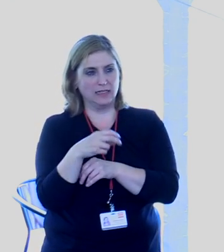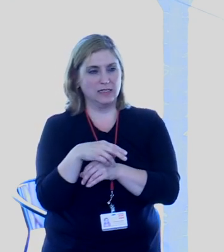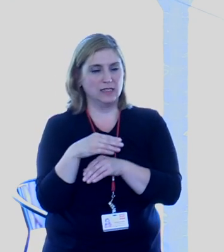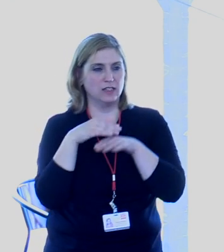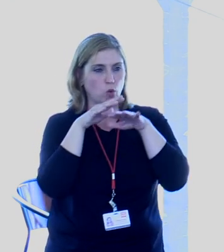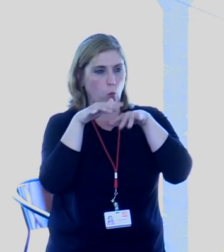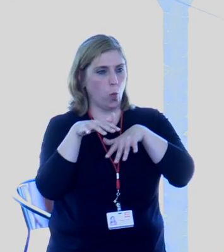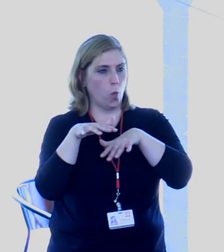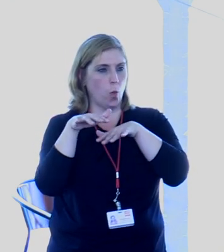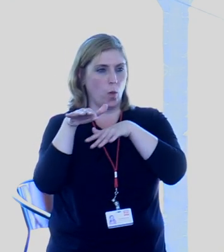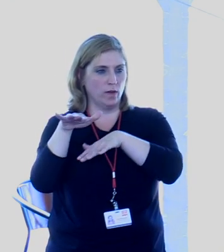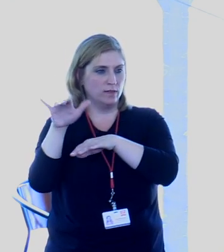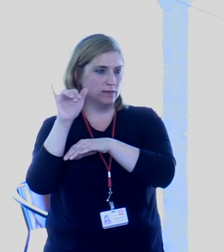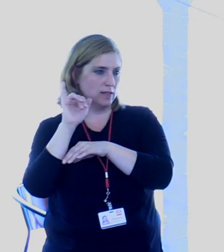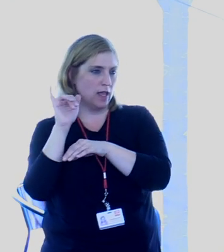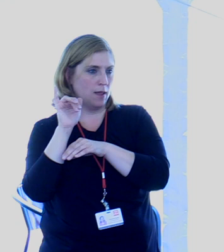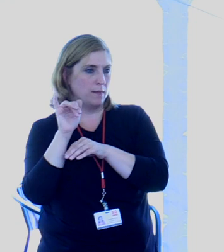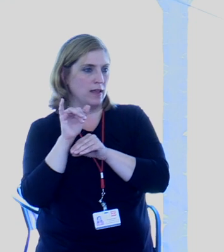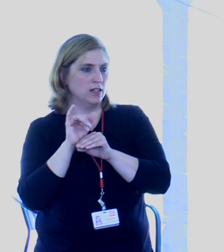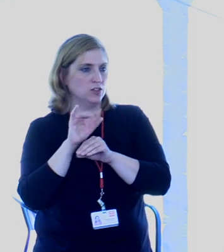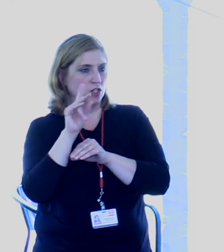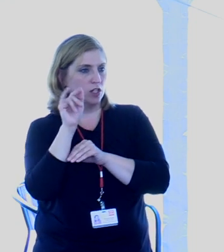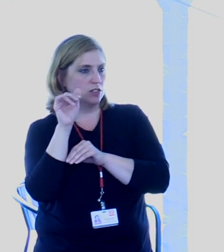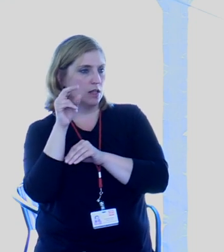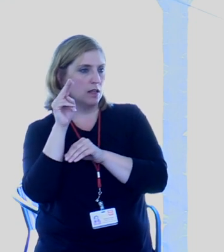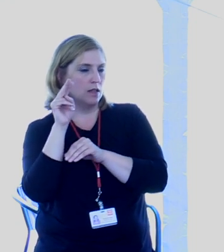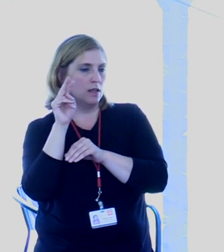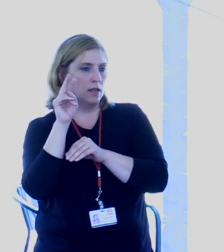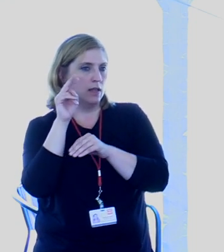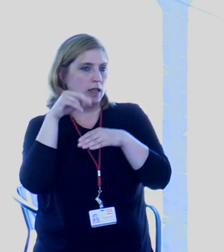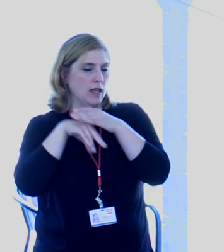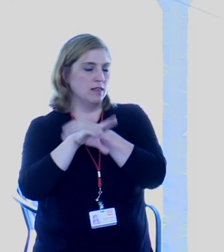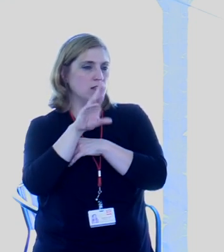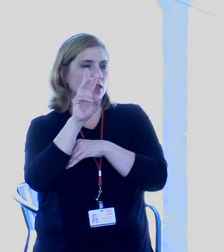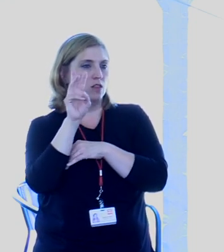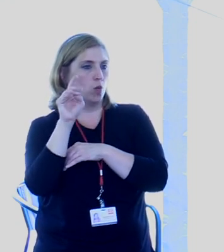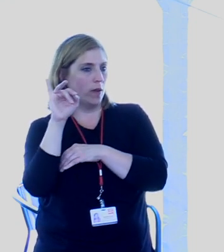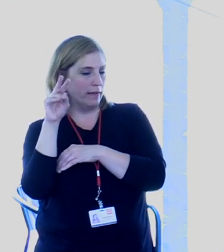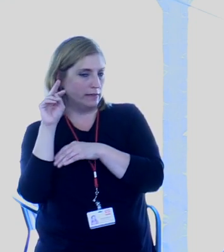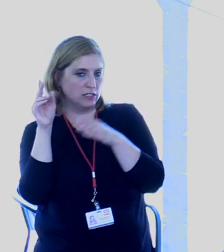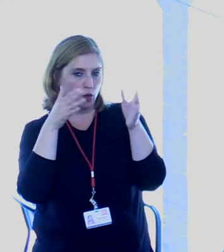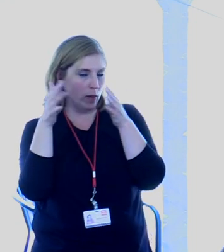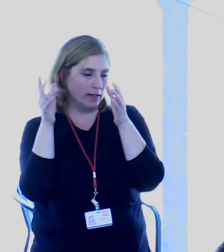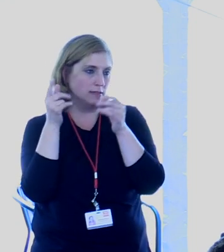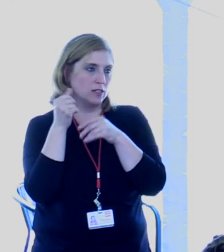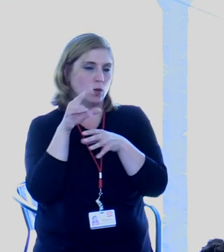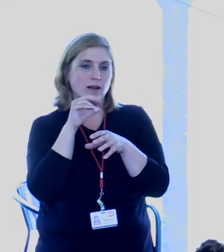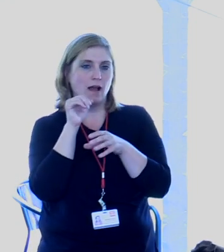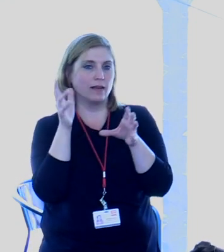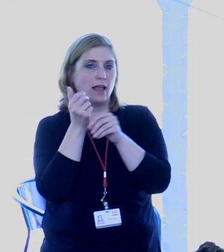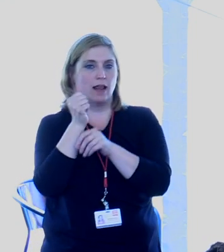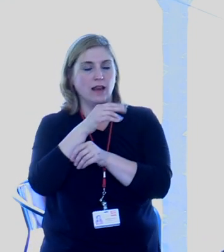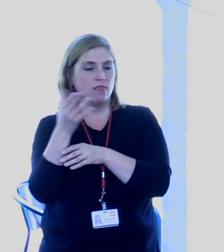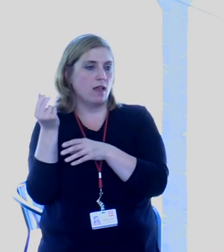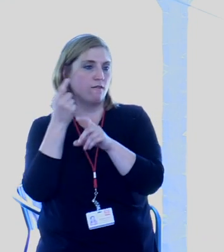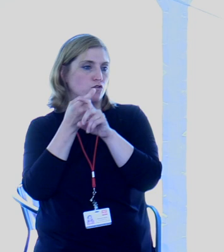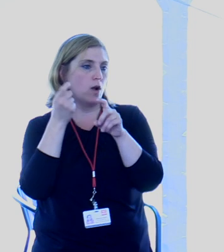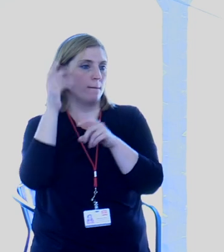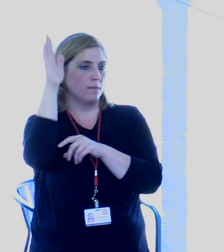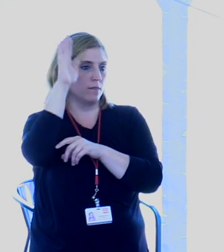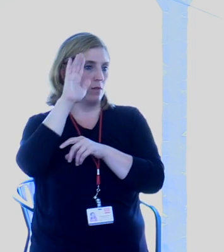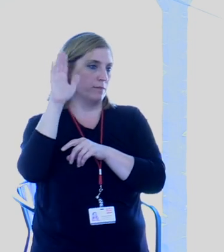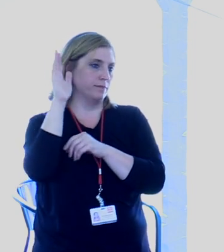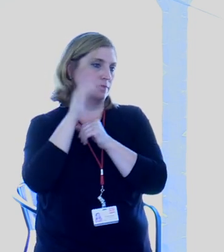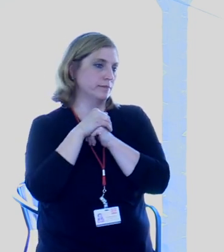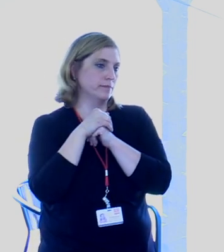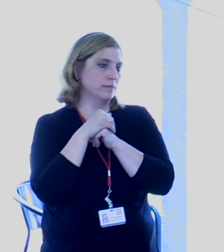is driven and tossed by the wind. For that person must not suppose that he will receive anything from the Lord, since he is a man of two minds, unstable